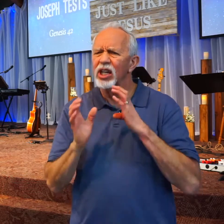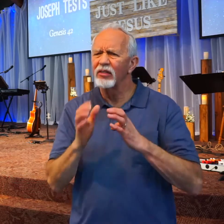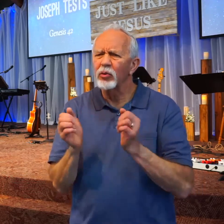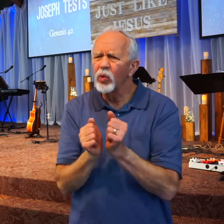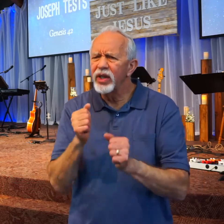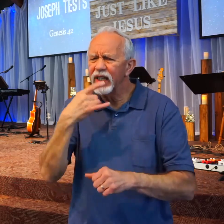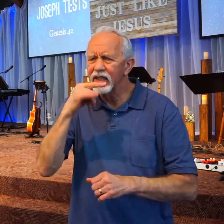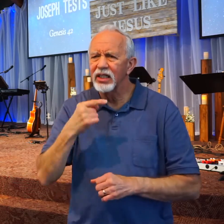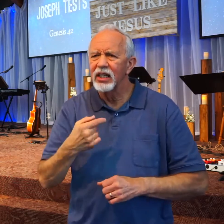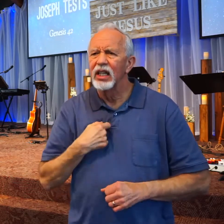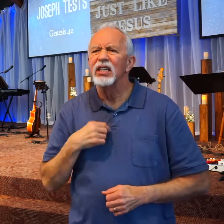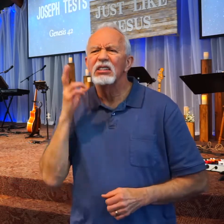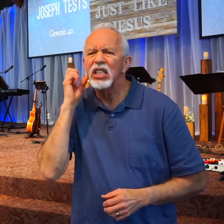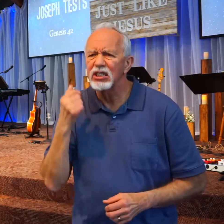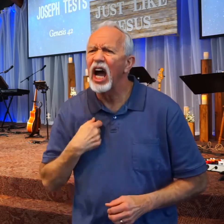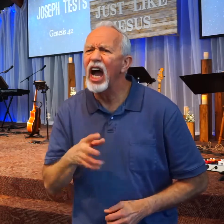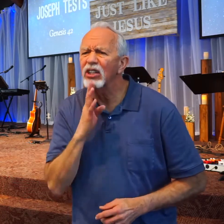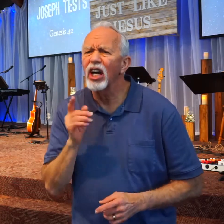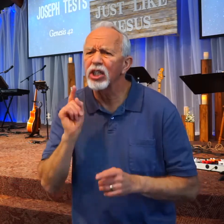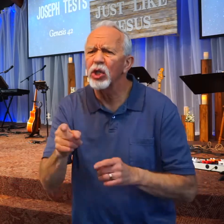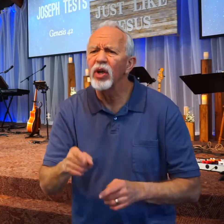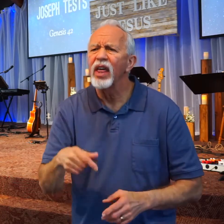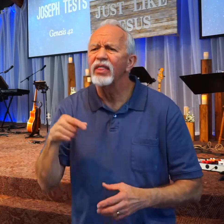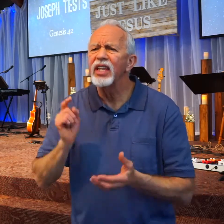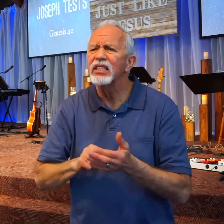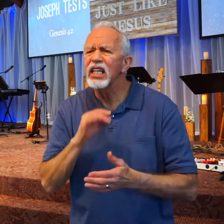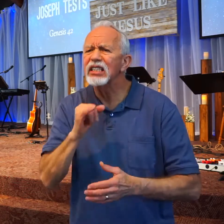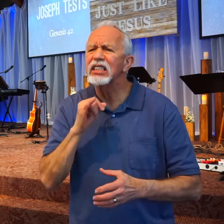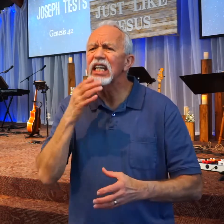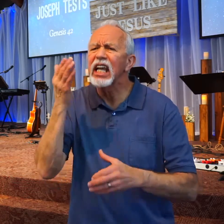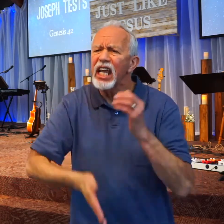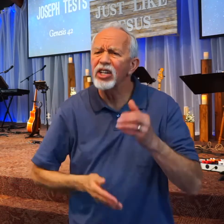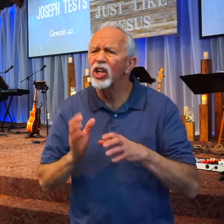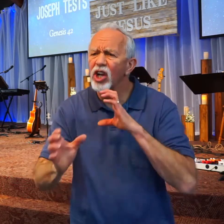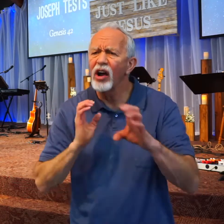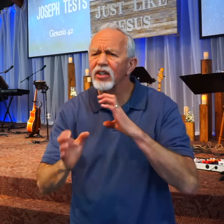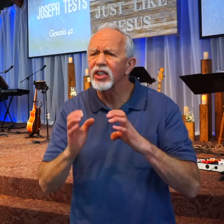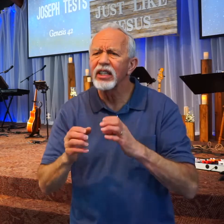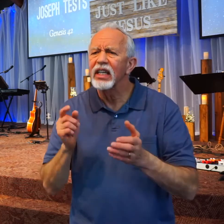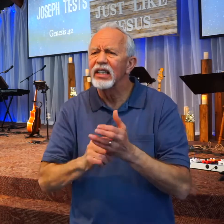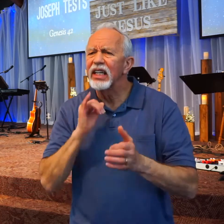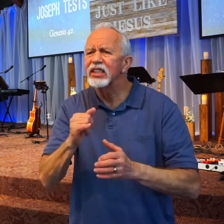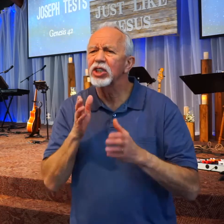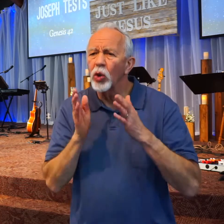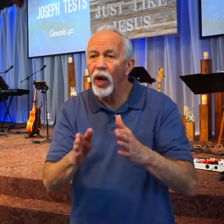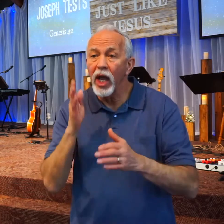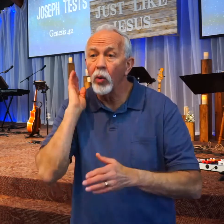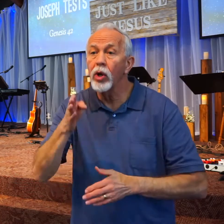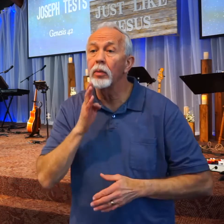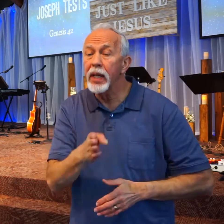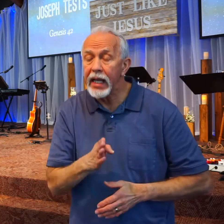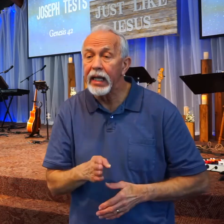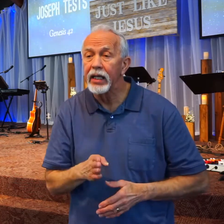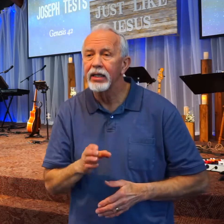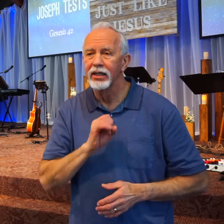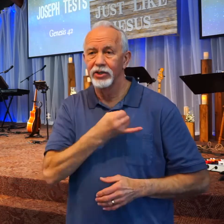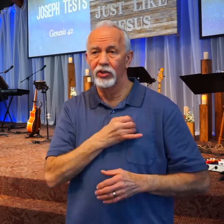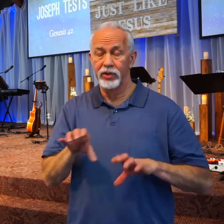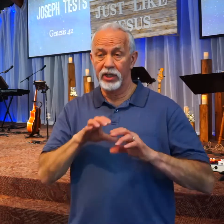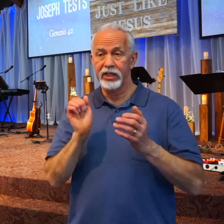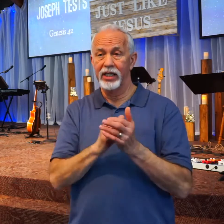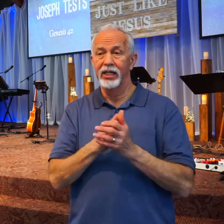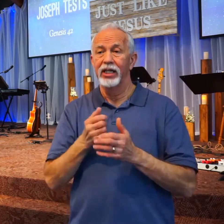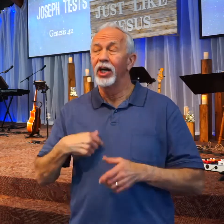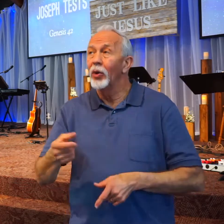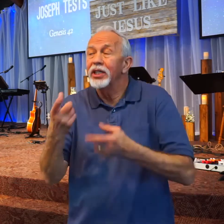"Listen, I've spoken. This is the end of the conversation. It's the way it's going to be." And Joseph does that. They're like, "We just